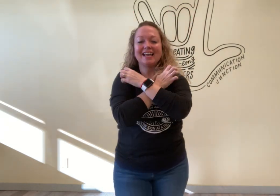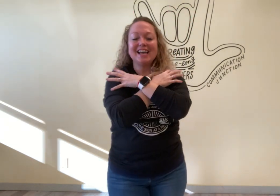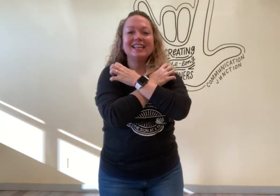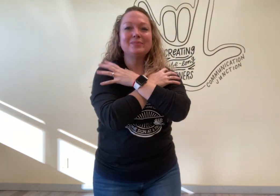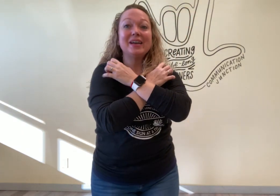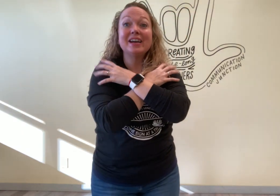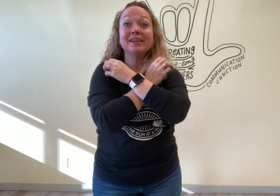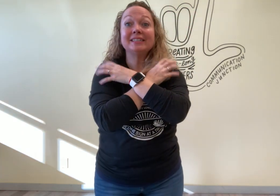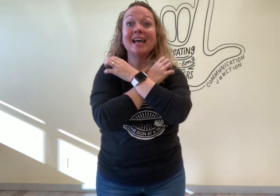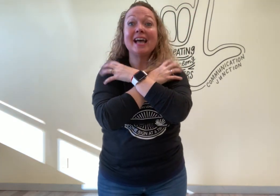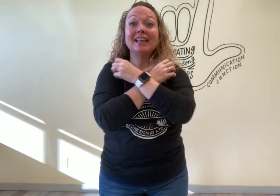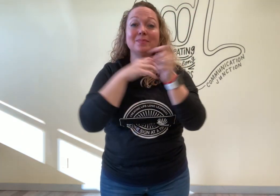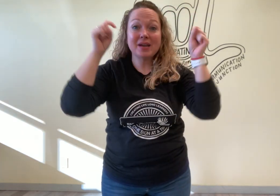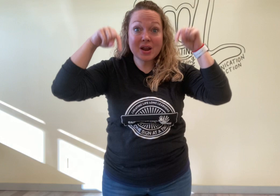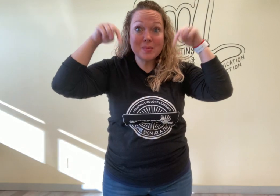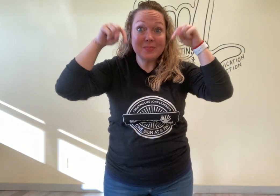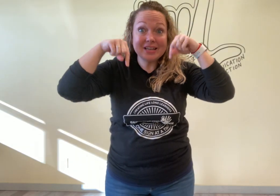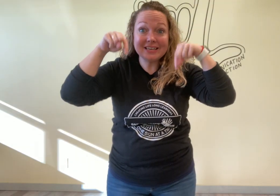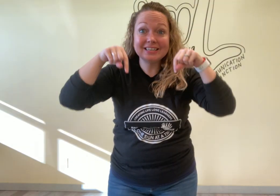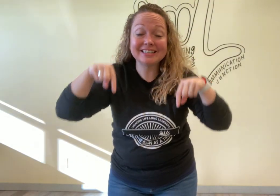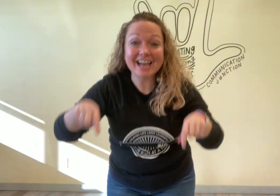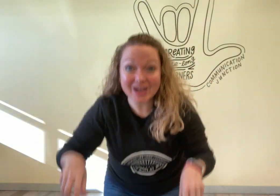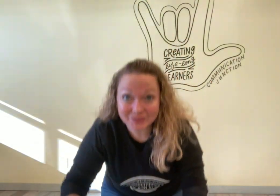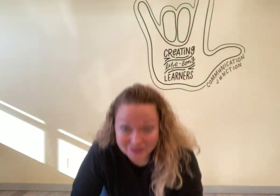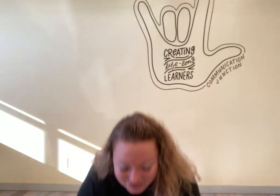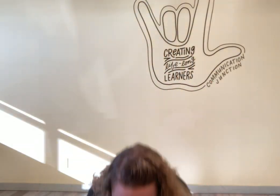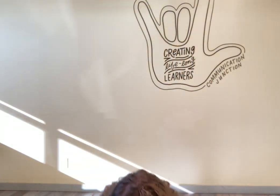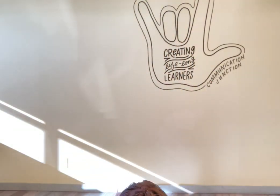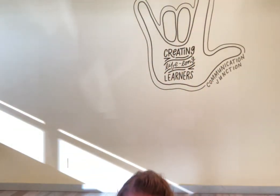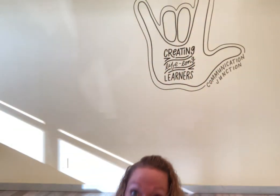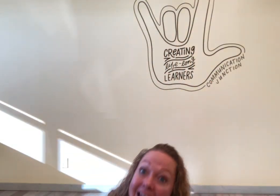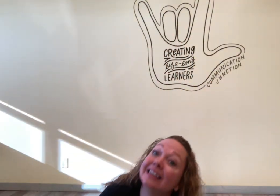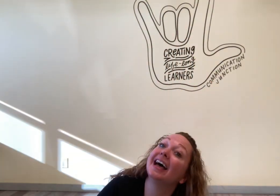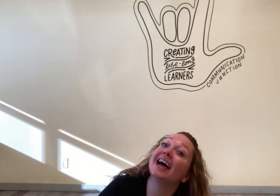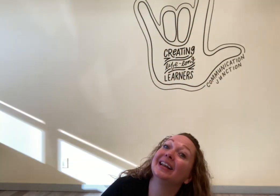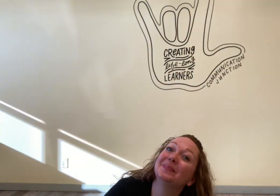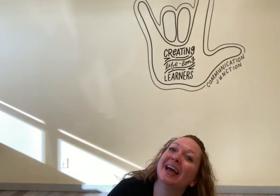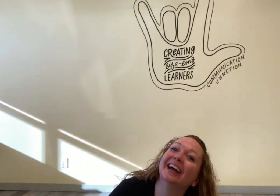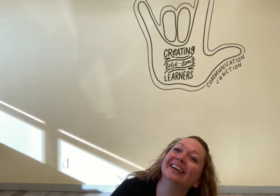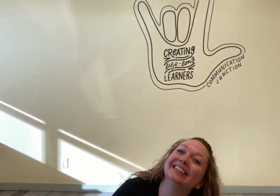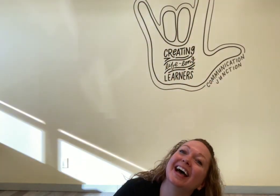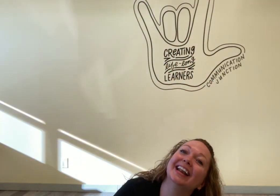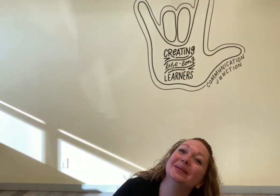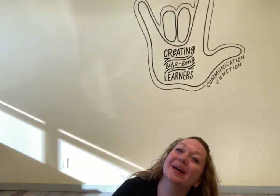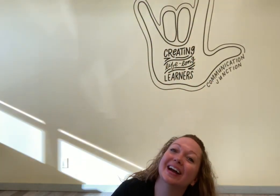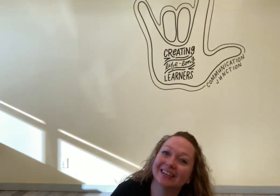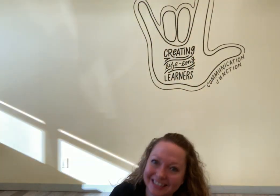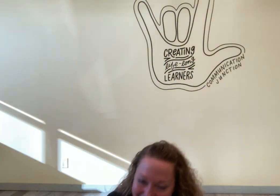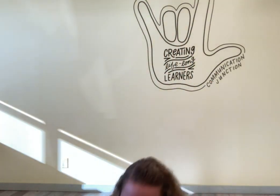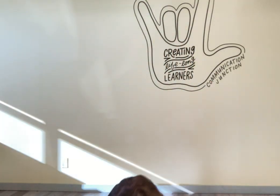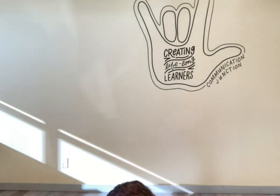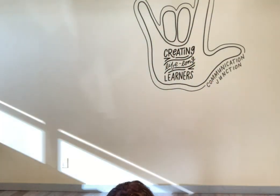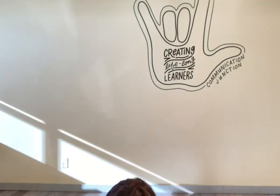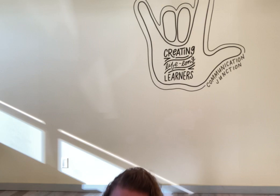Teddy bear, bend down low. Teddy bear, touch your